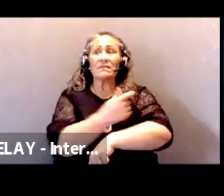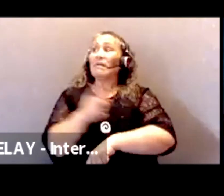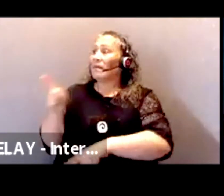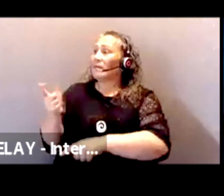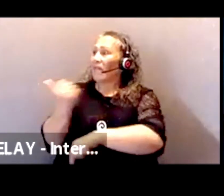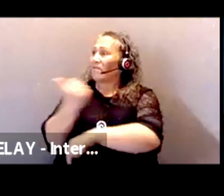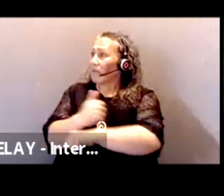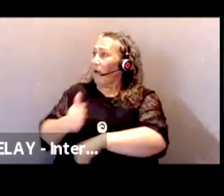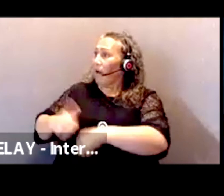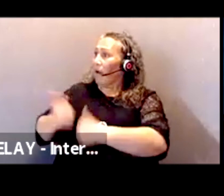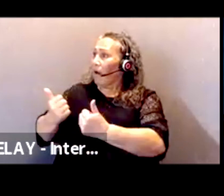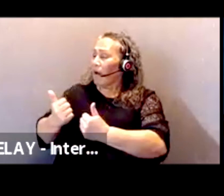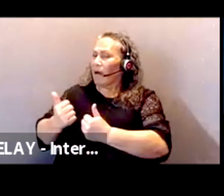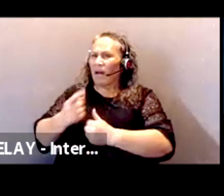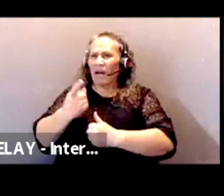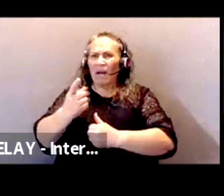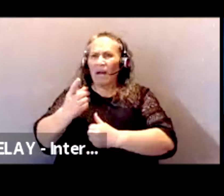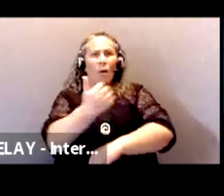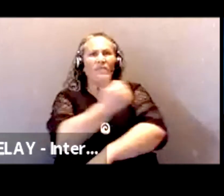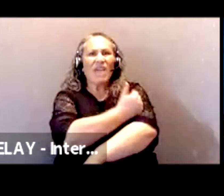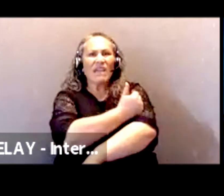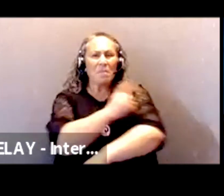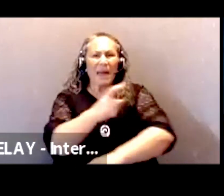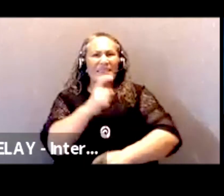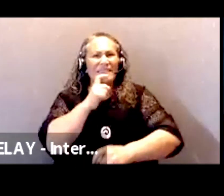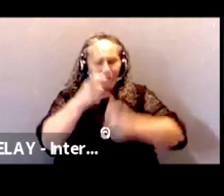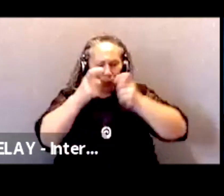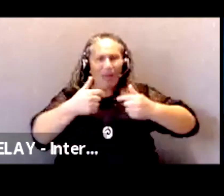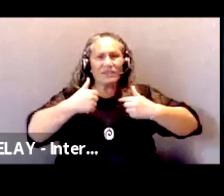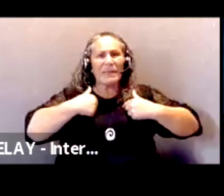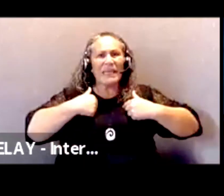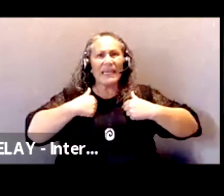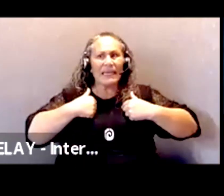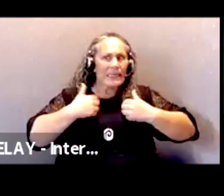be worst scenario, say?